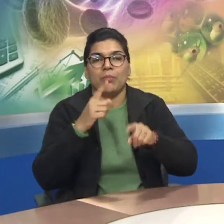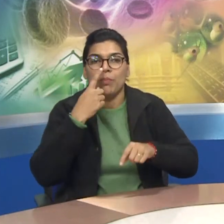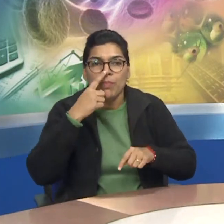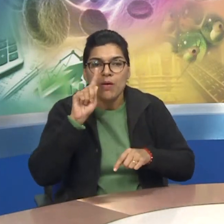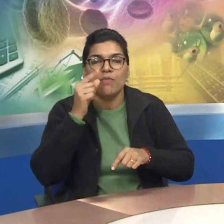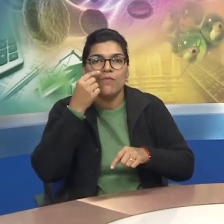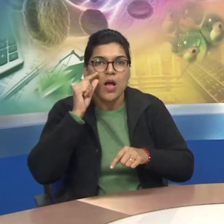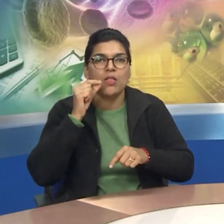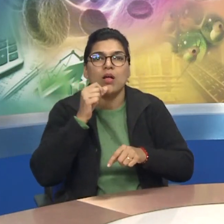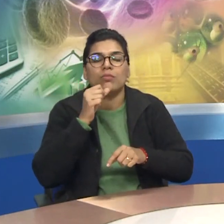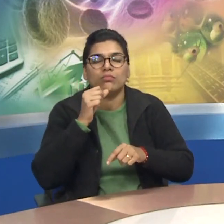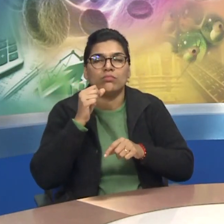generations,